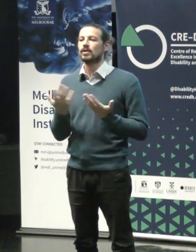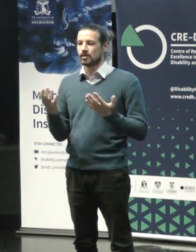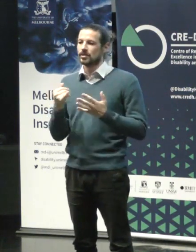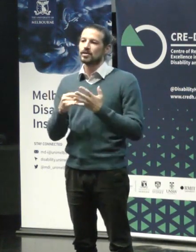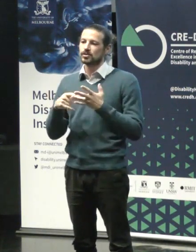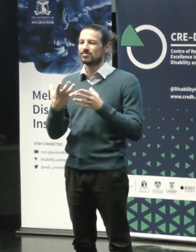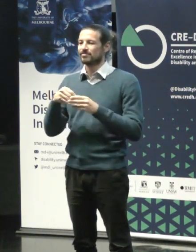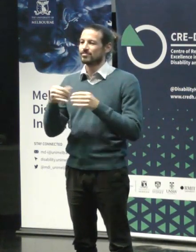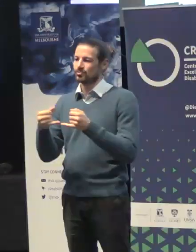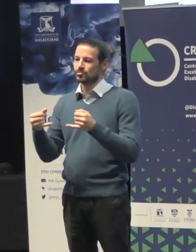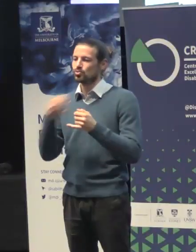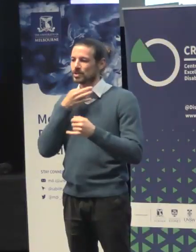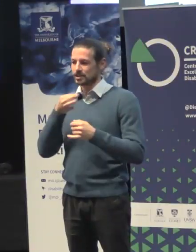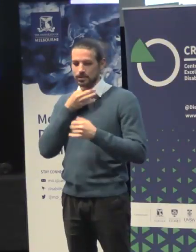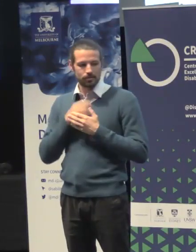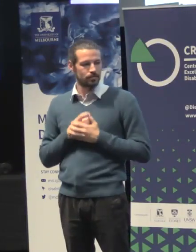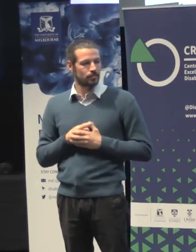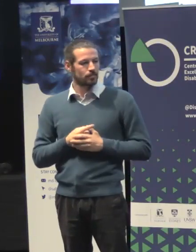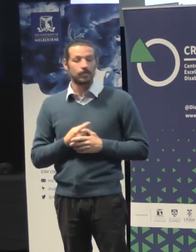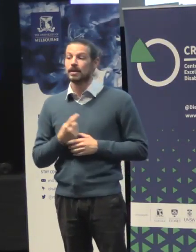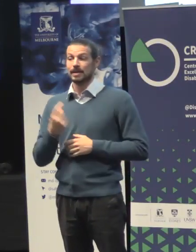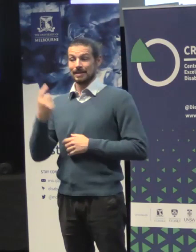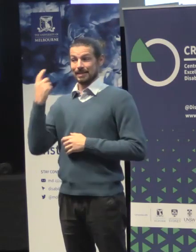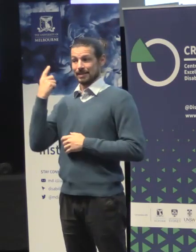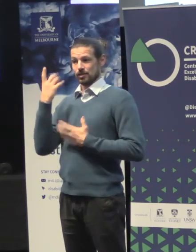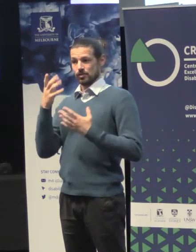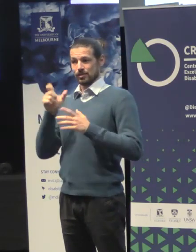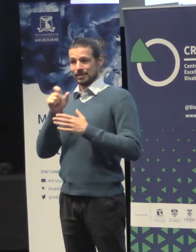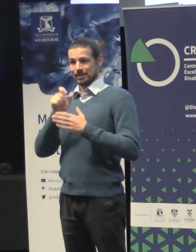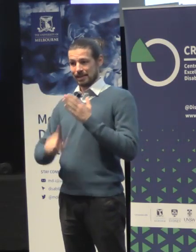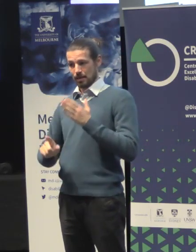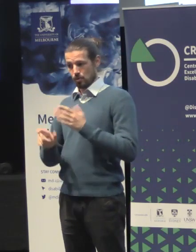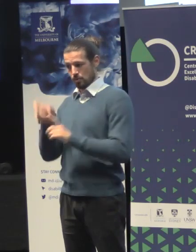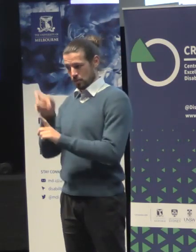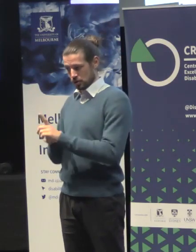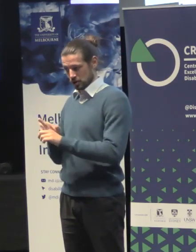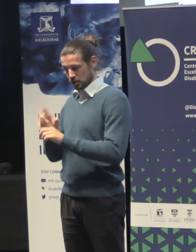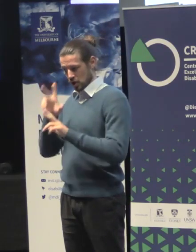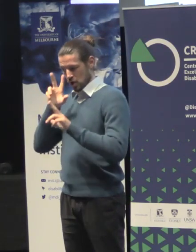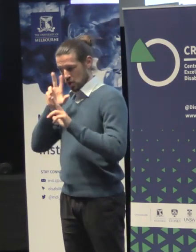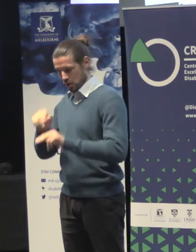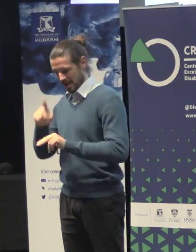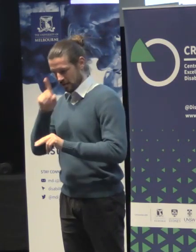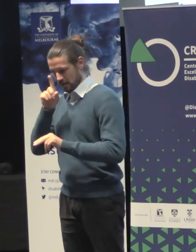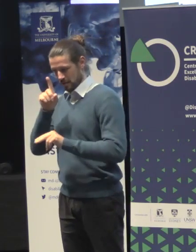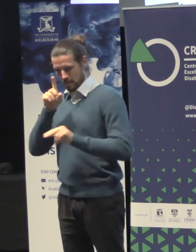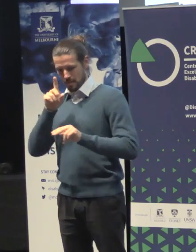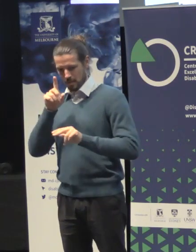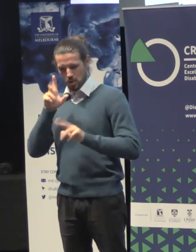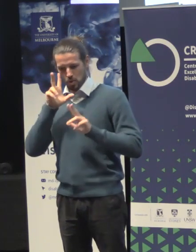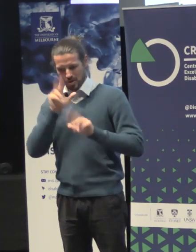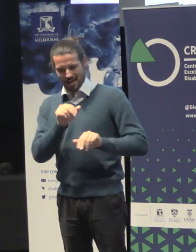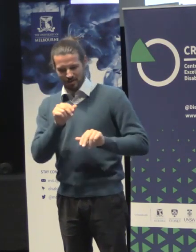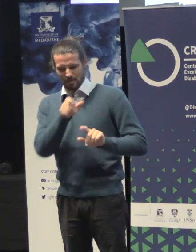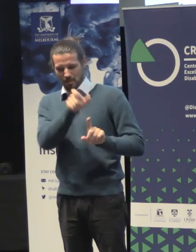Boundaries. This is a disabled person who's looking after the younger people who were looking after her. So they're saying, I fell